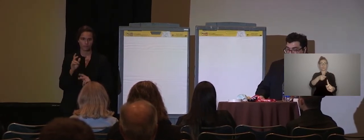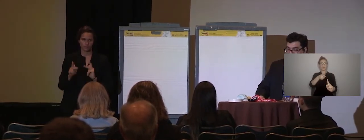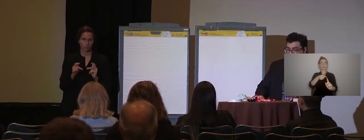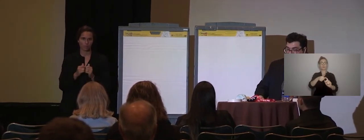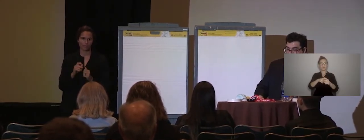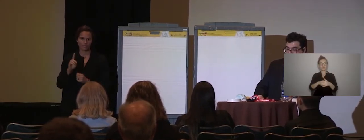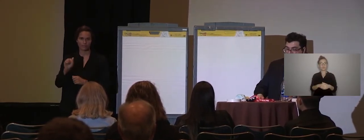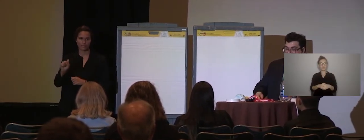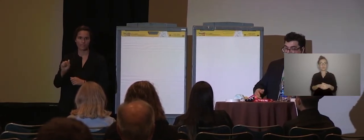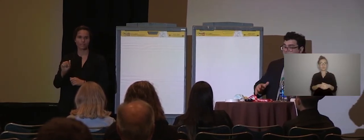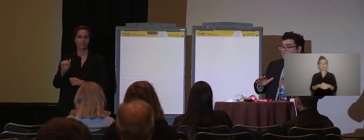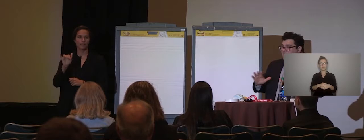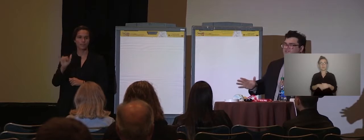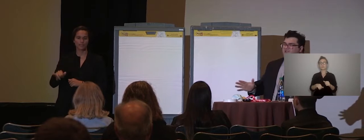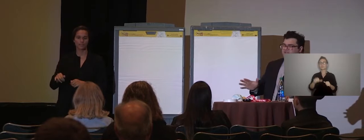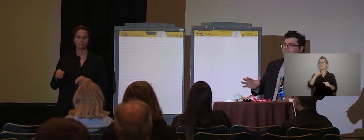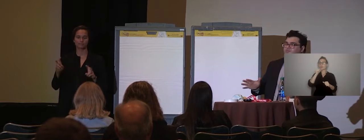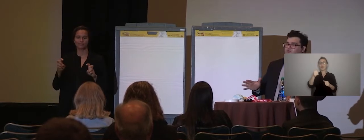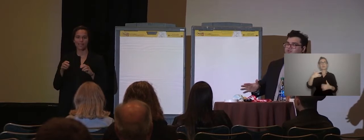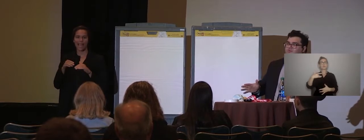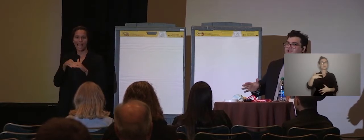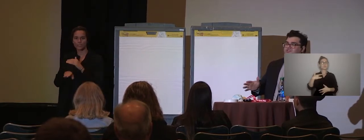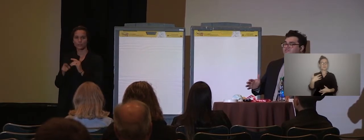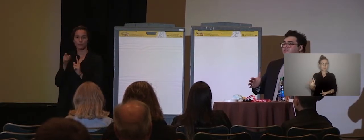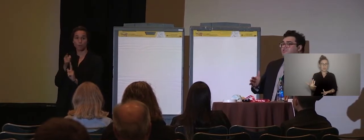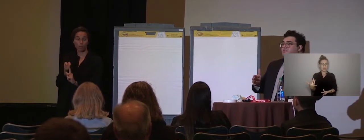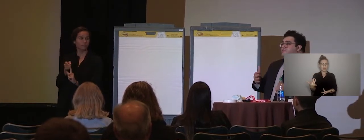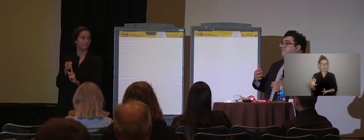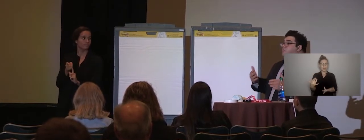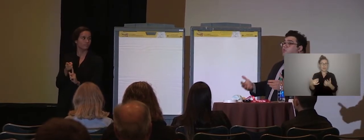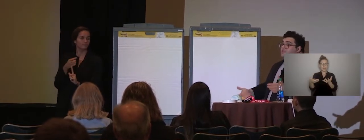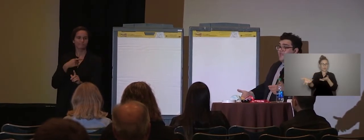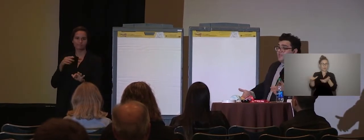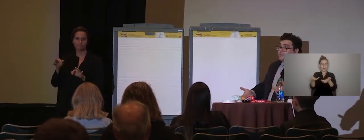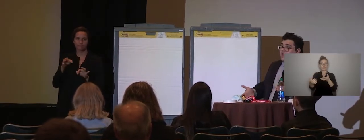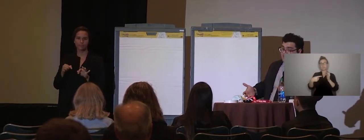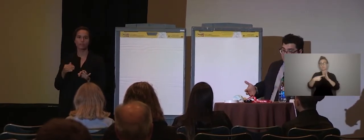disabilities, and it's outside of typical interactions such as you